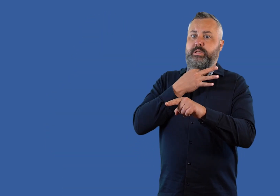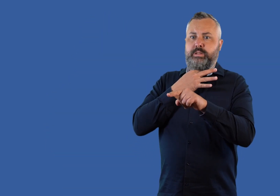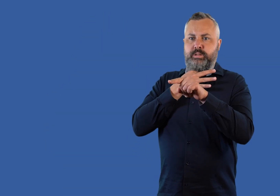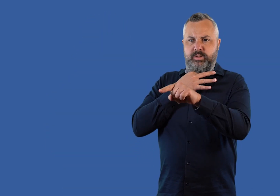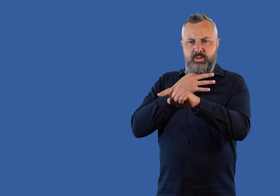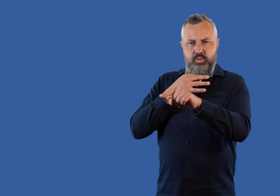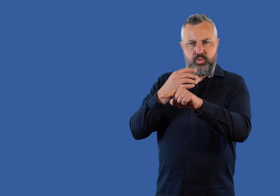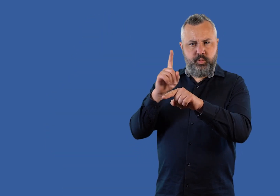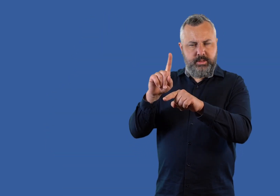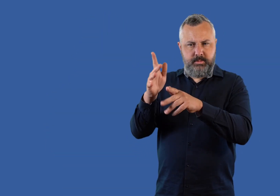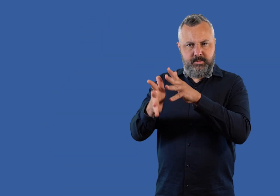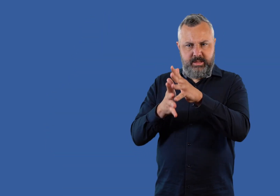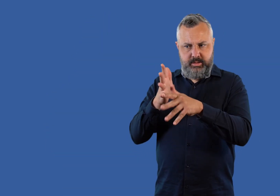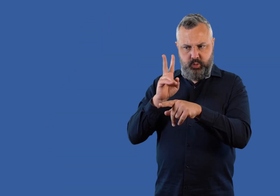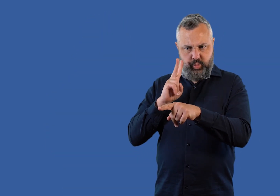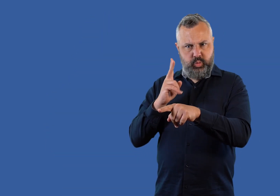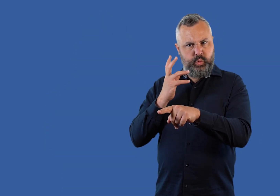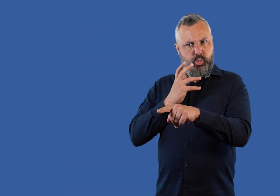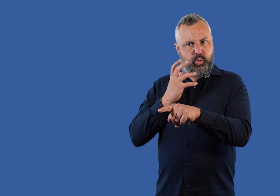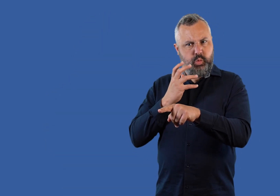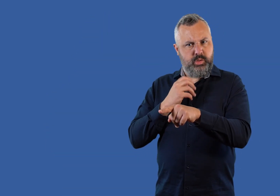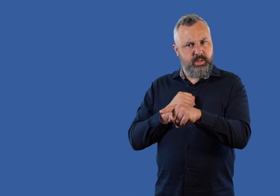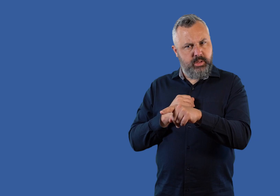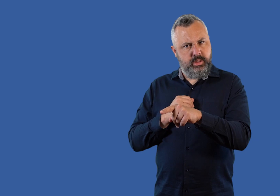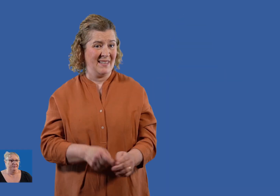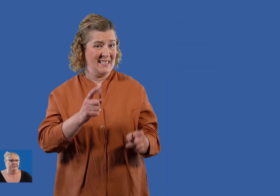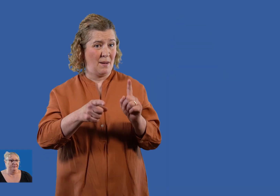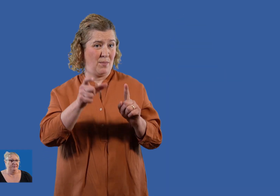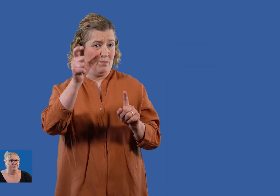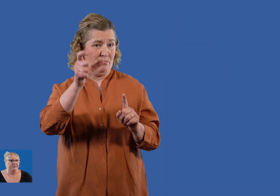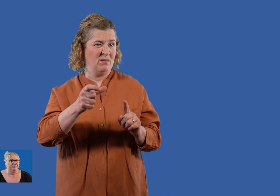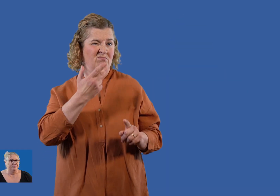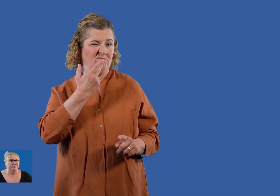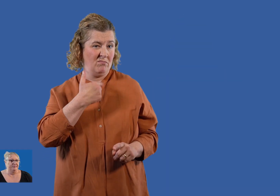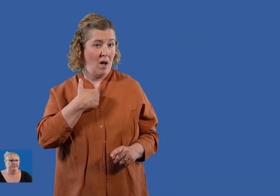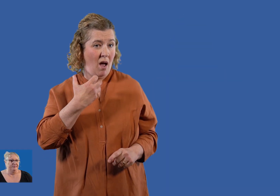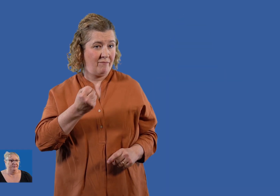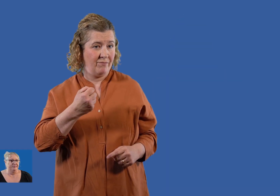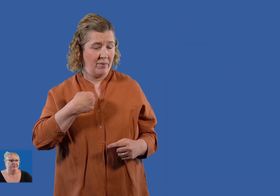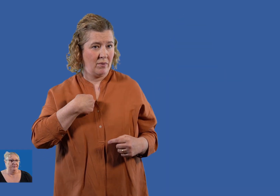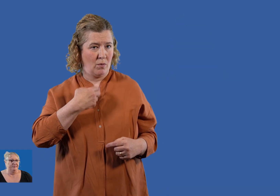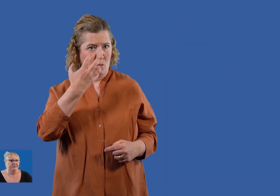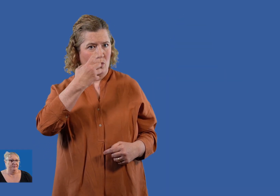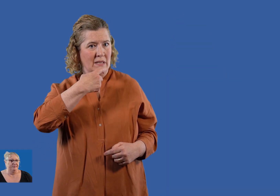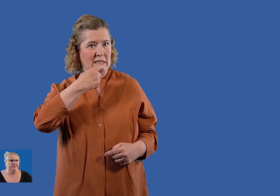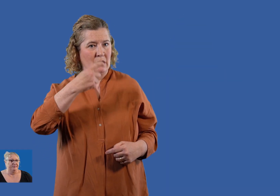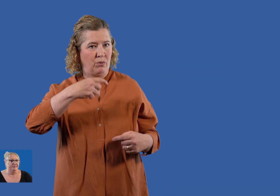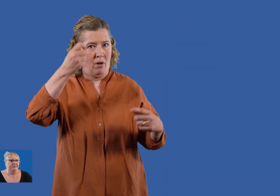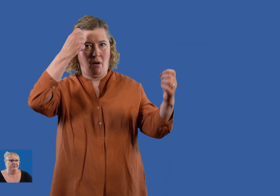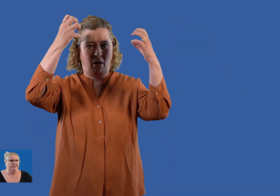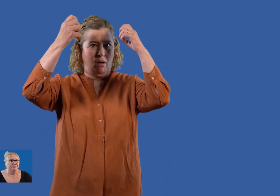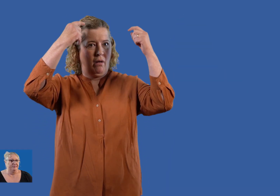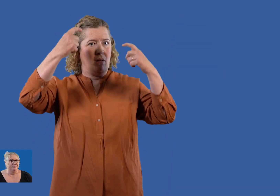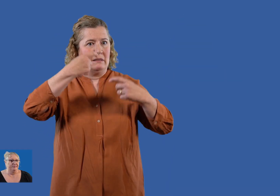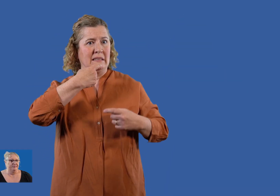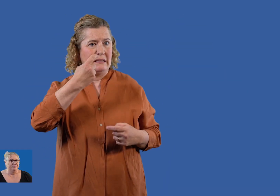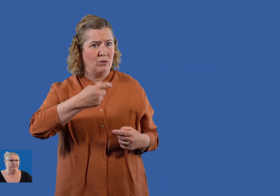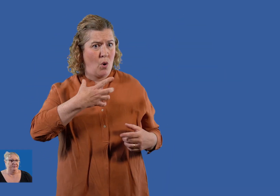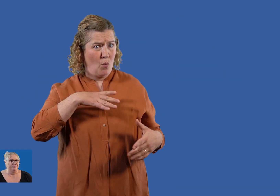immediate risk? That sounds dangerous. Sometimes a person's thought patterns can become just too intense. And they have